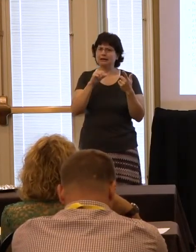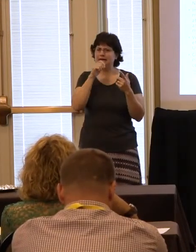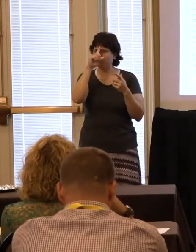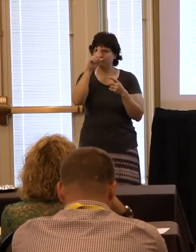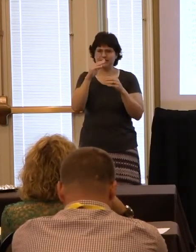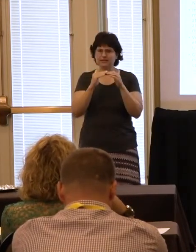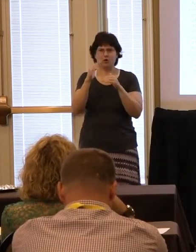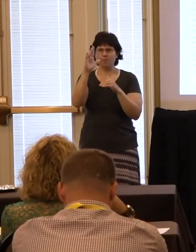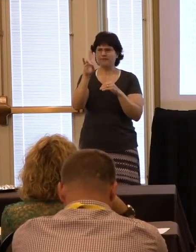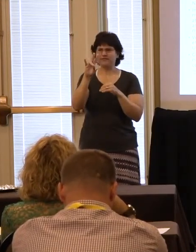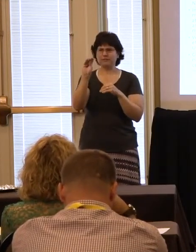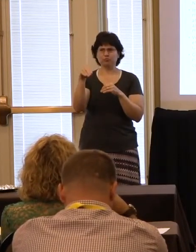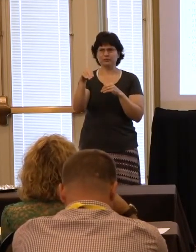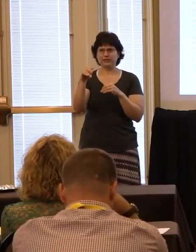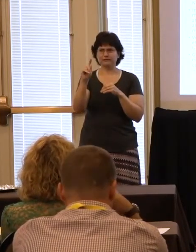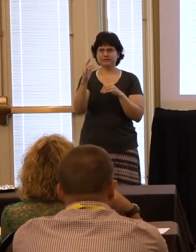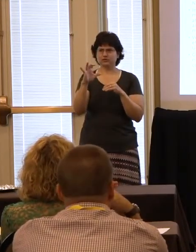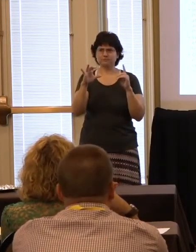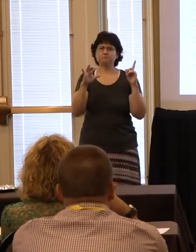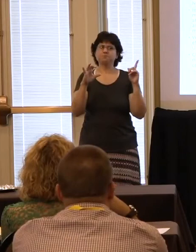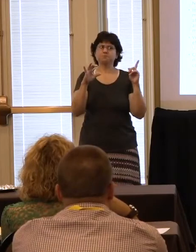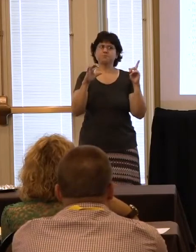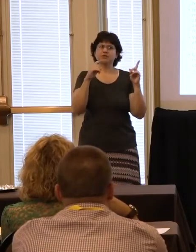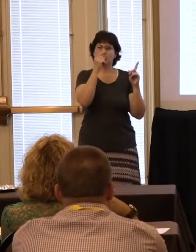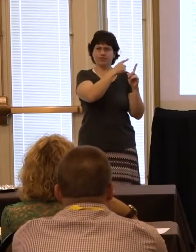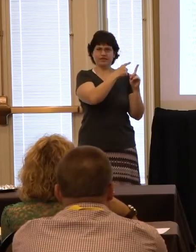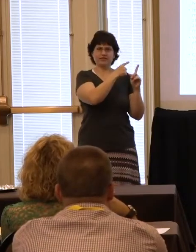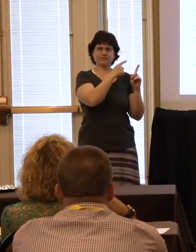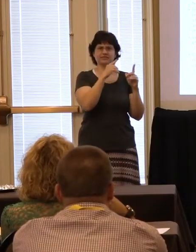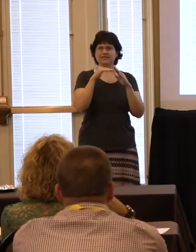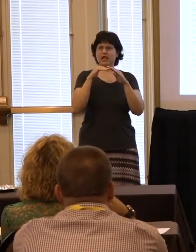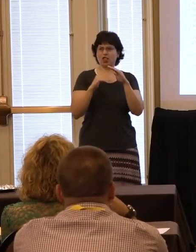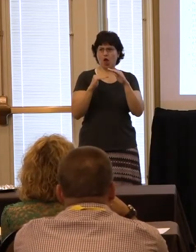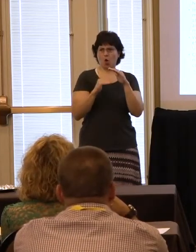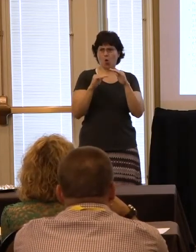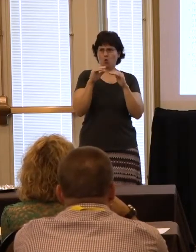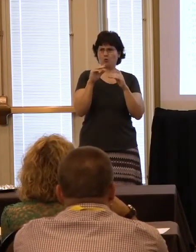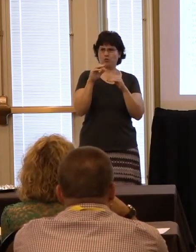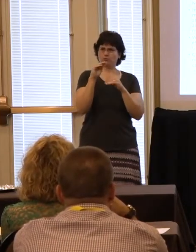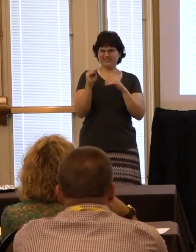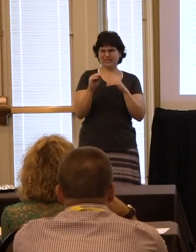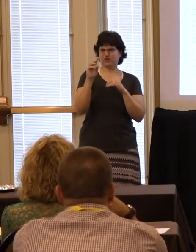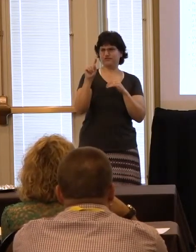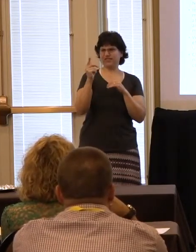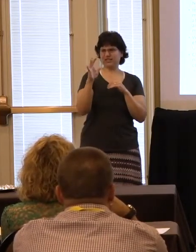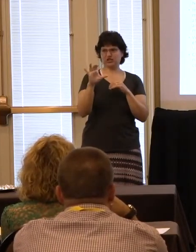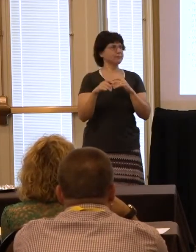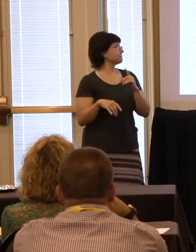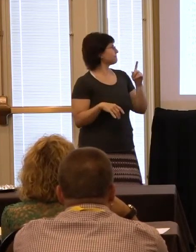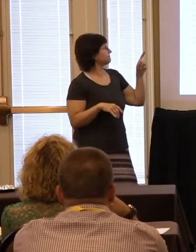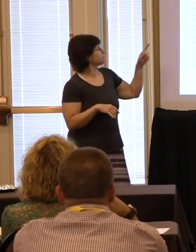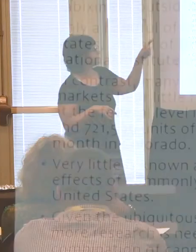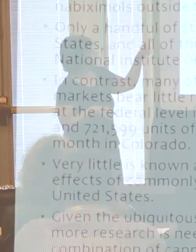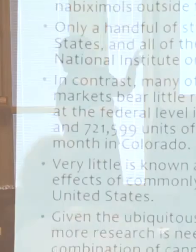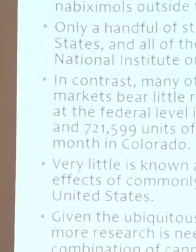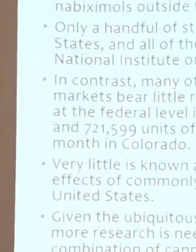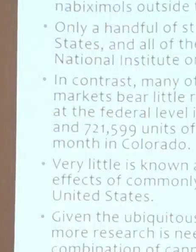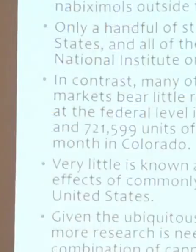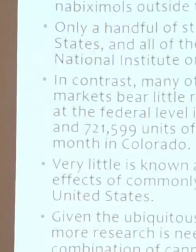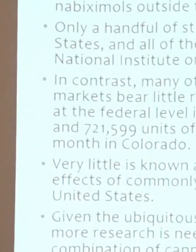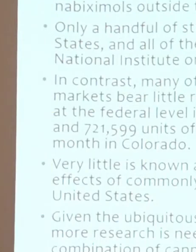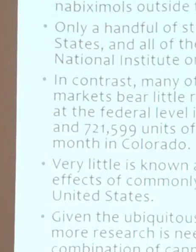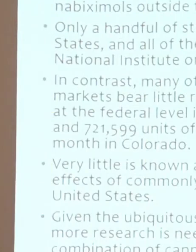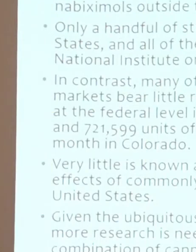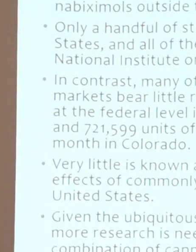go above 7%. So this is low percent THC. In contrast, many of the